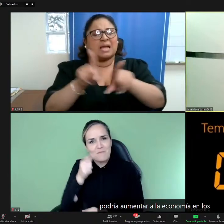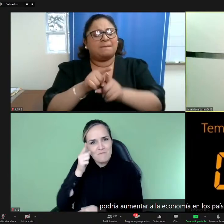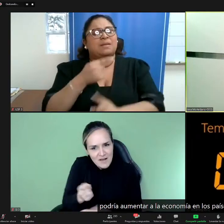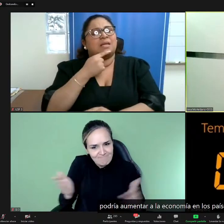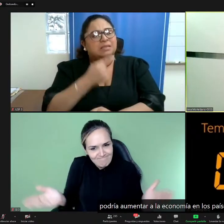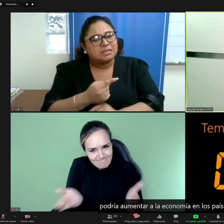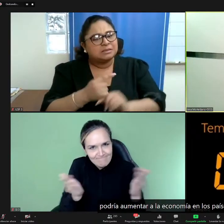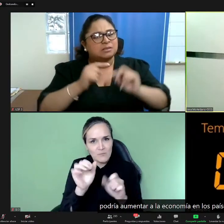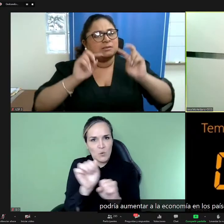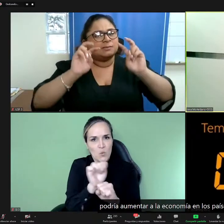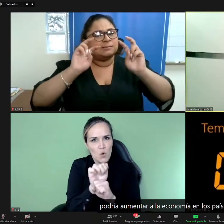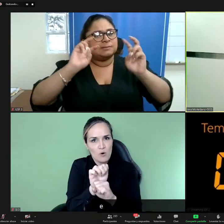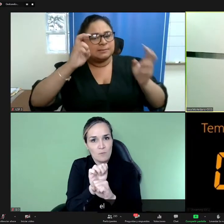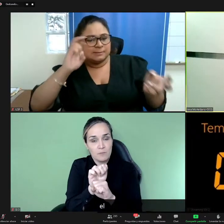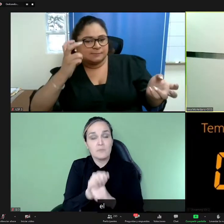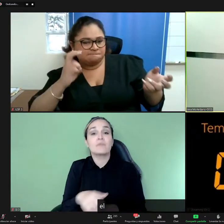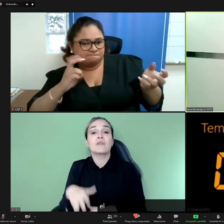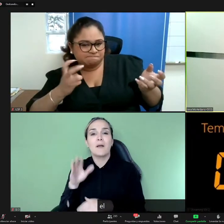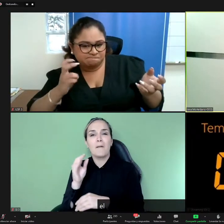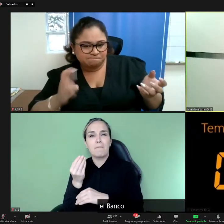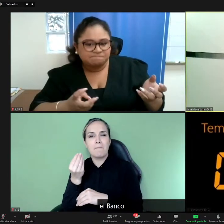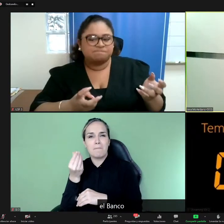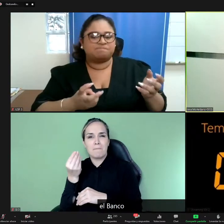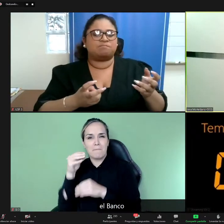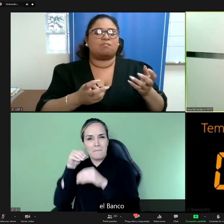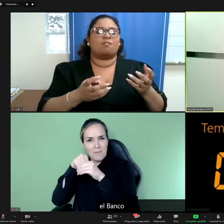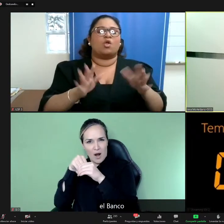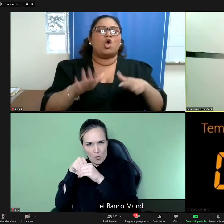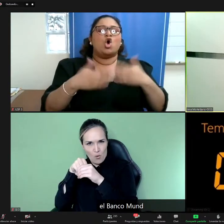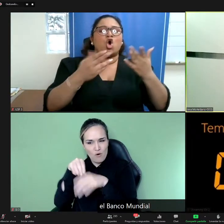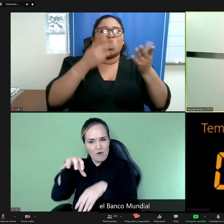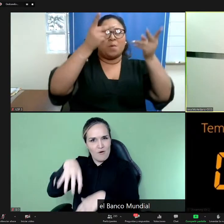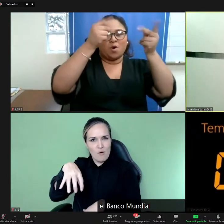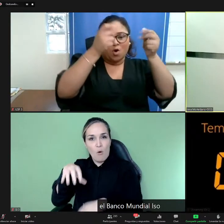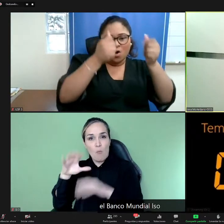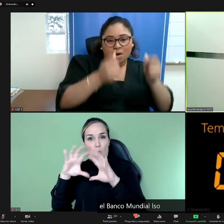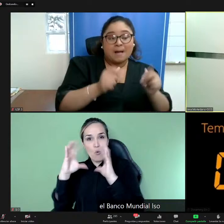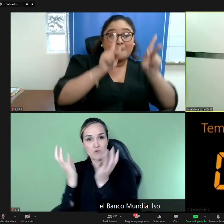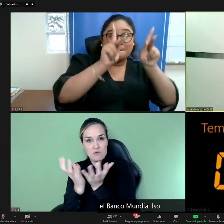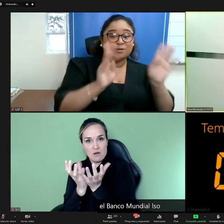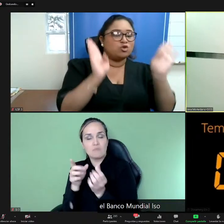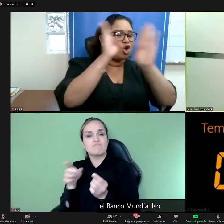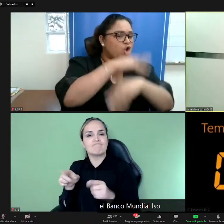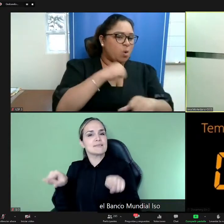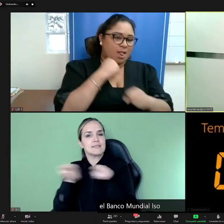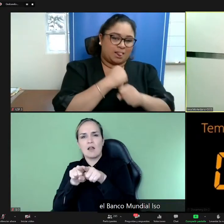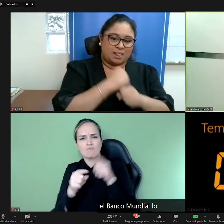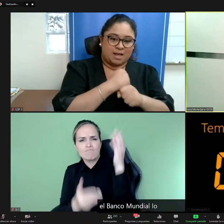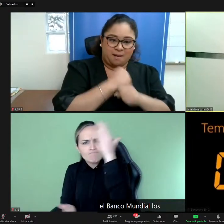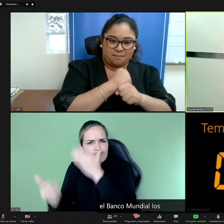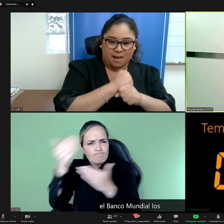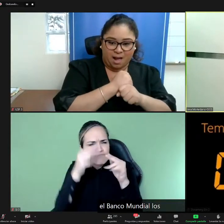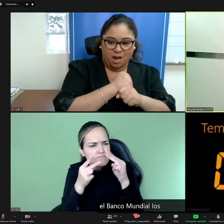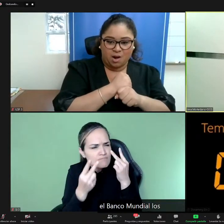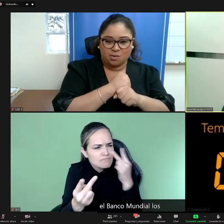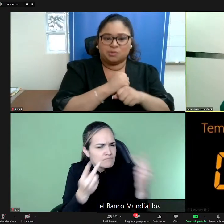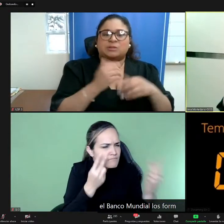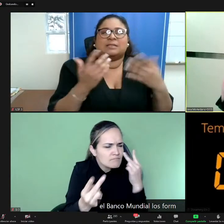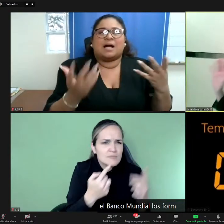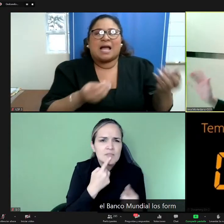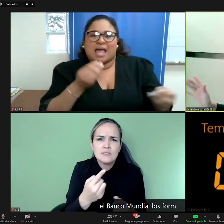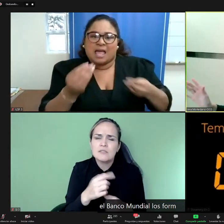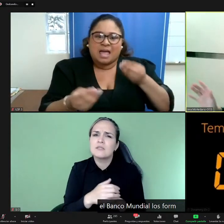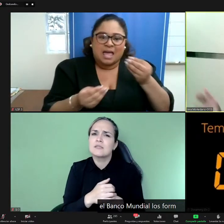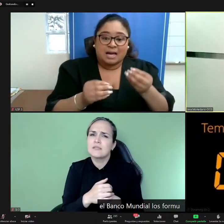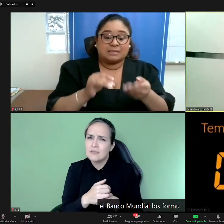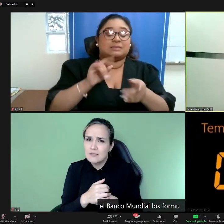has carried out their own studies and they put them together on the opposite side and the cost of unemployment of persons with disability